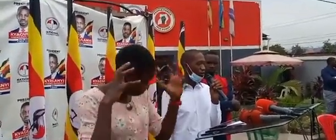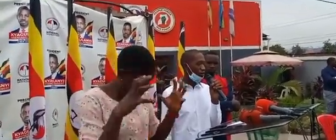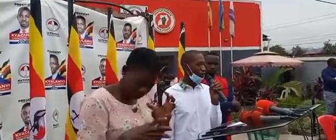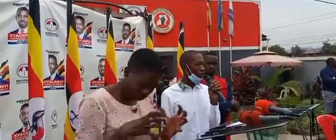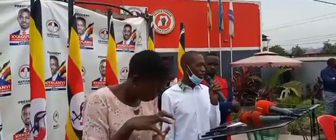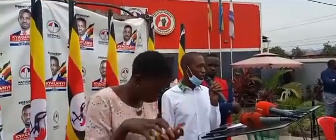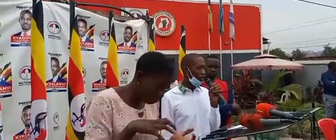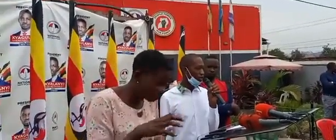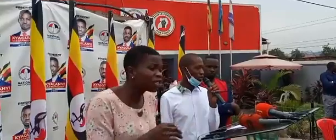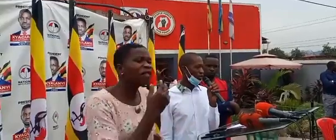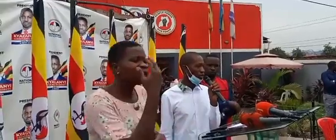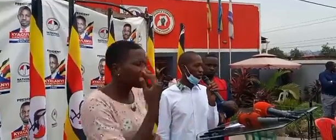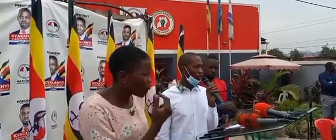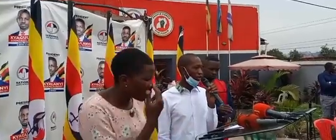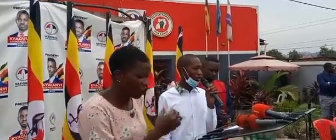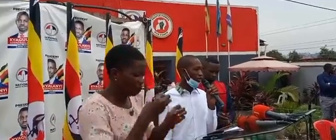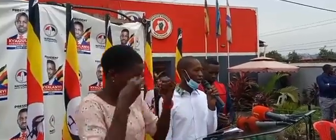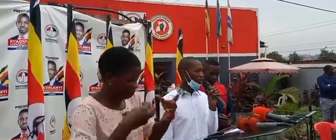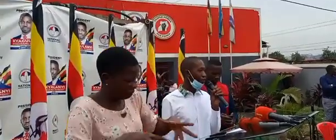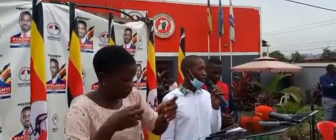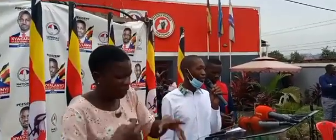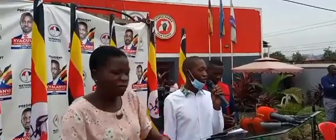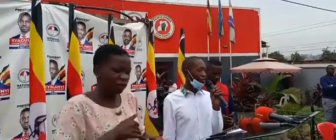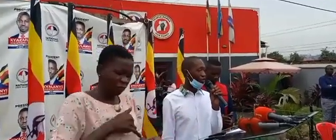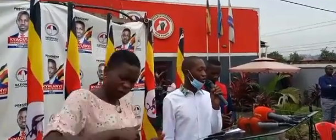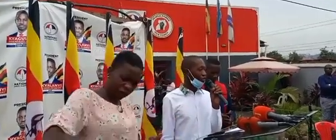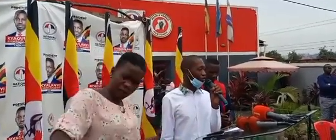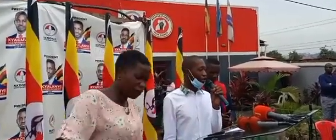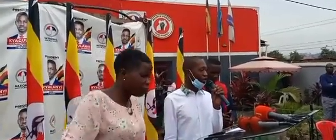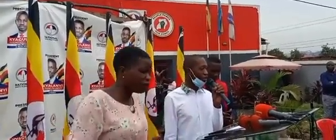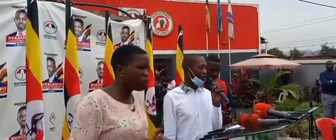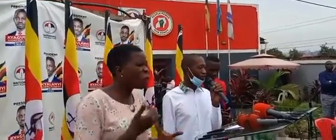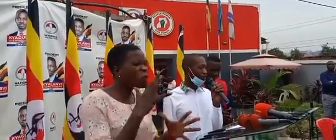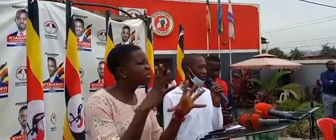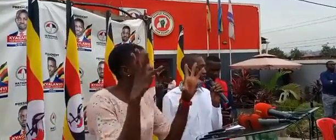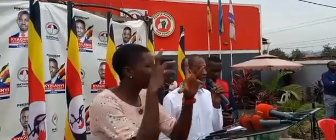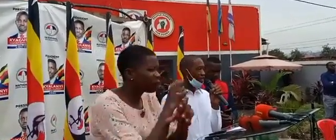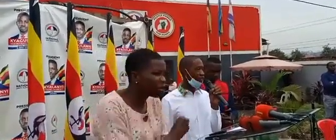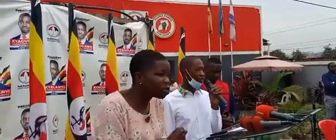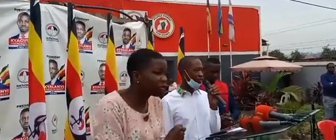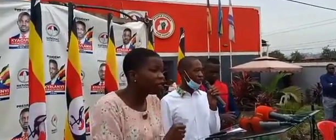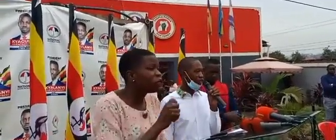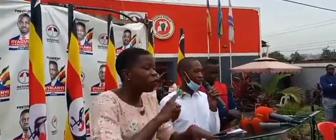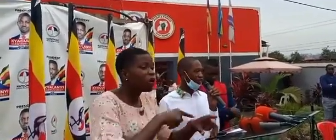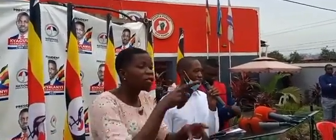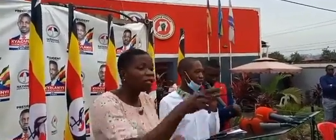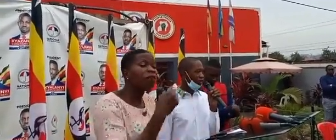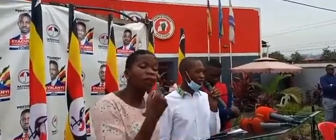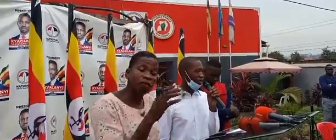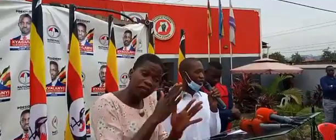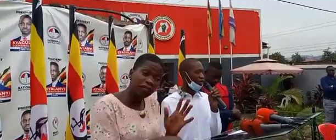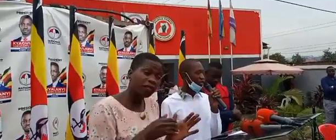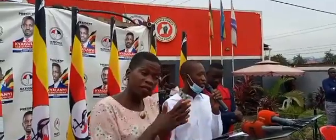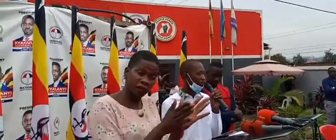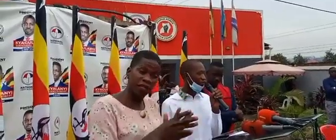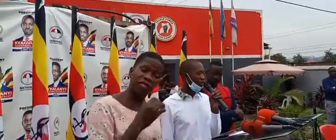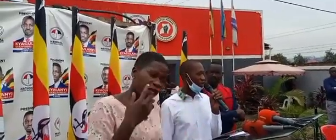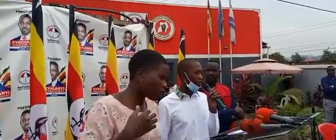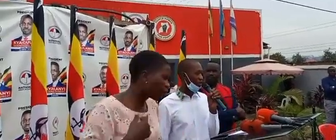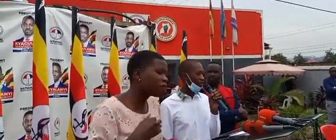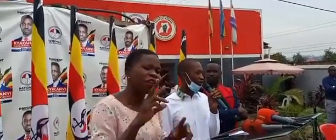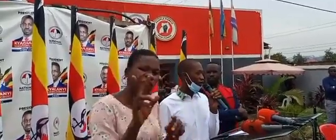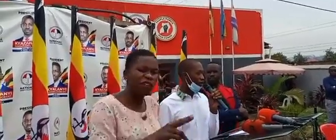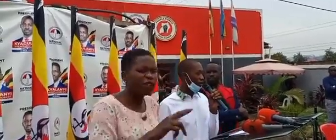bukyafu bula lyamazzi embeera mbi omuntu agamba nti ava mu geyena nga ava kitalya aba ategeeza nti ava